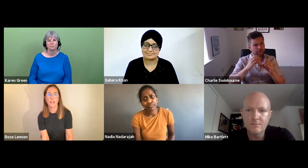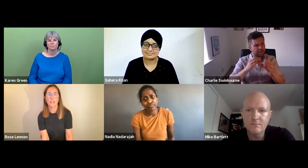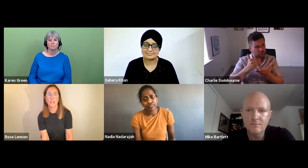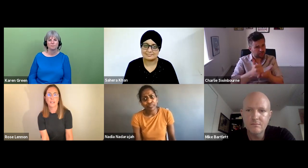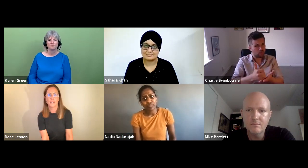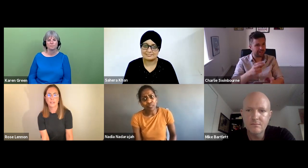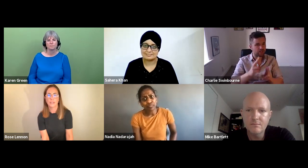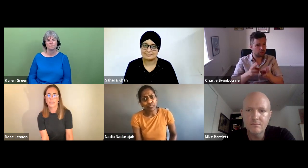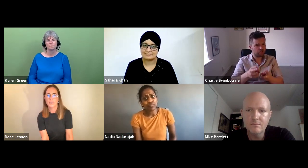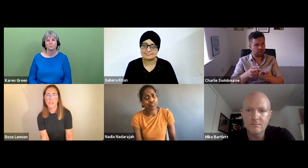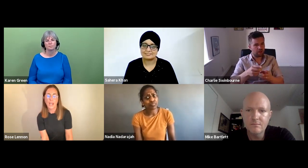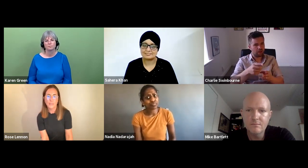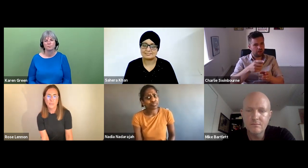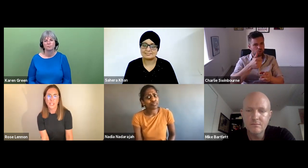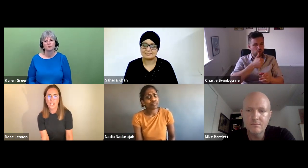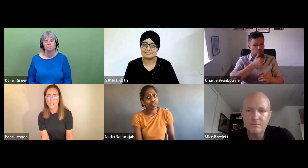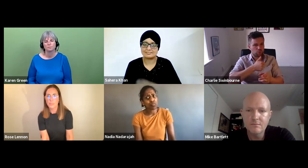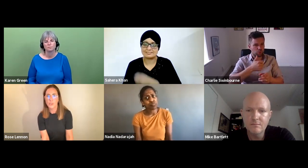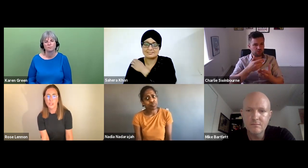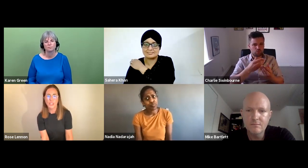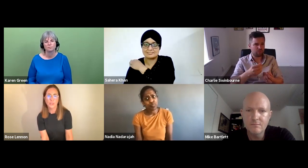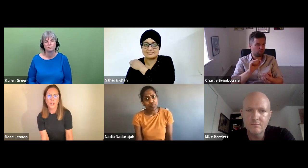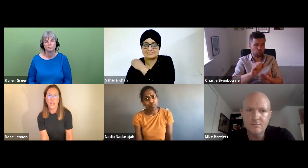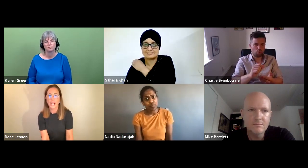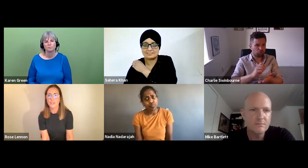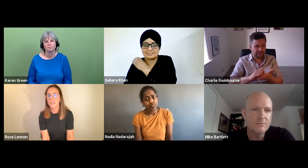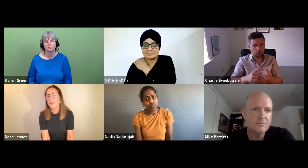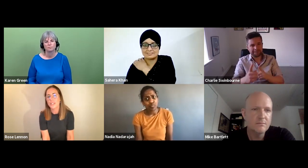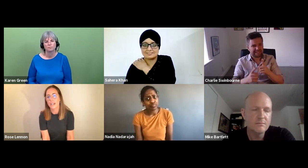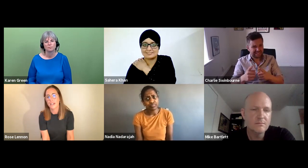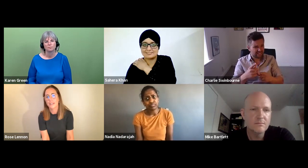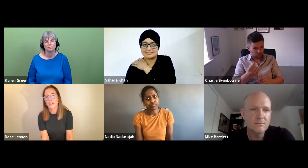Sahera, do you have communication support in your work? How do you use it?